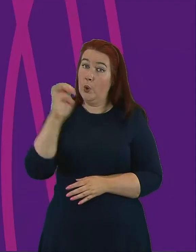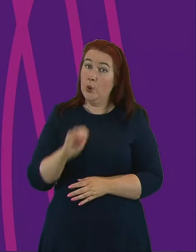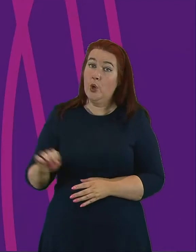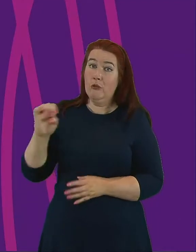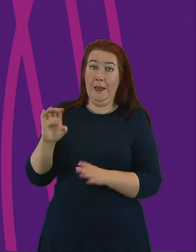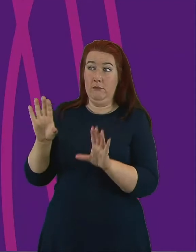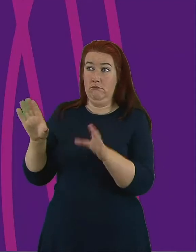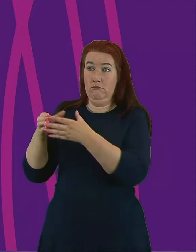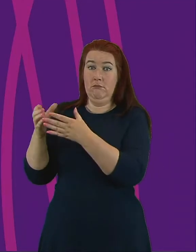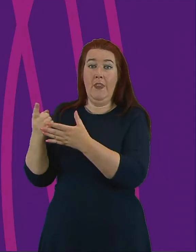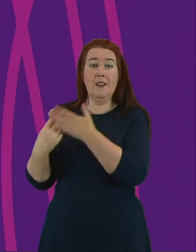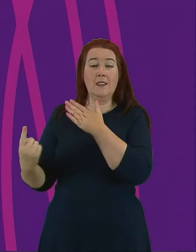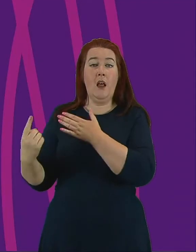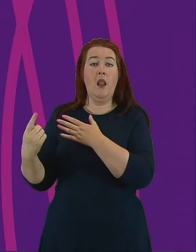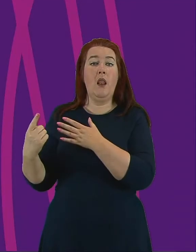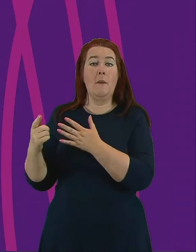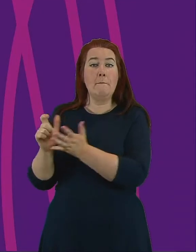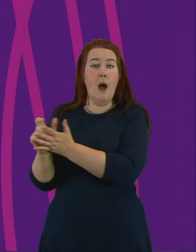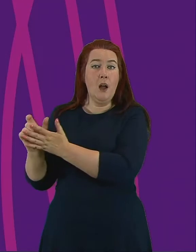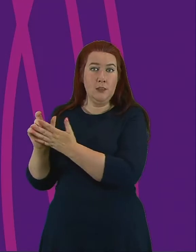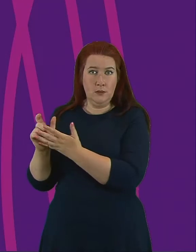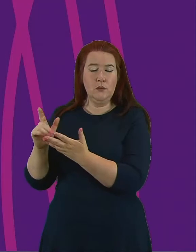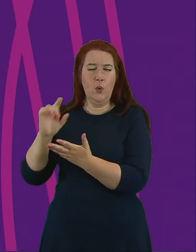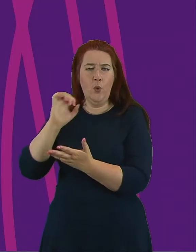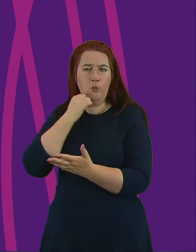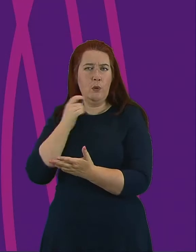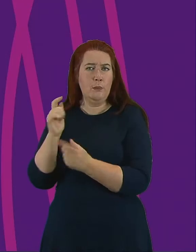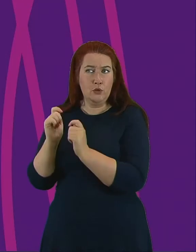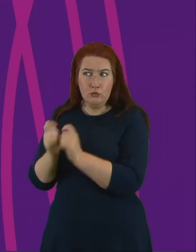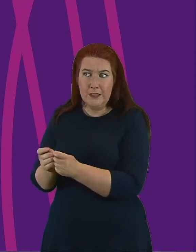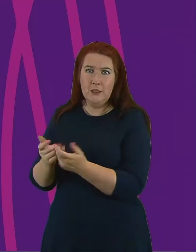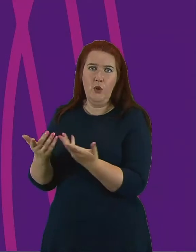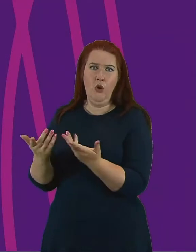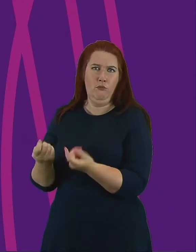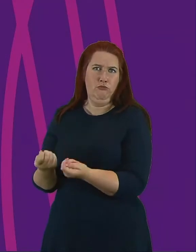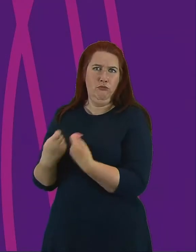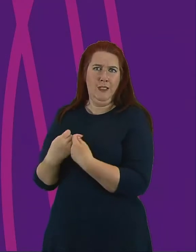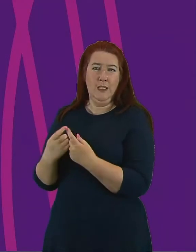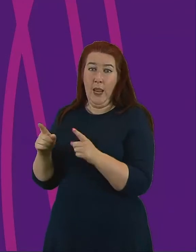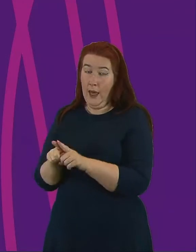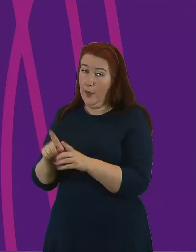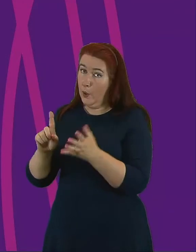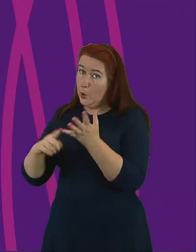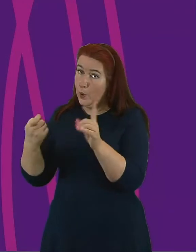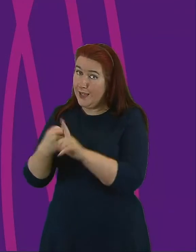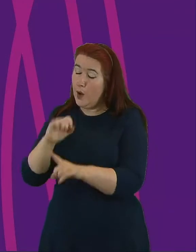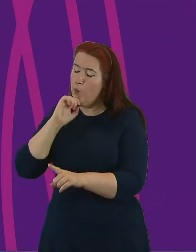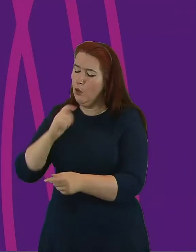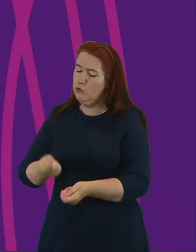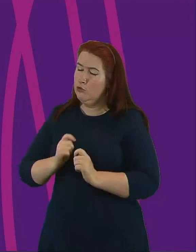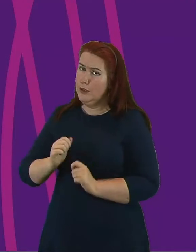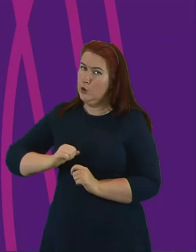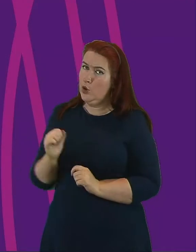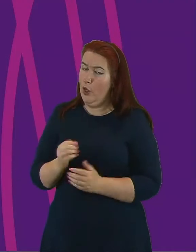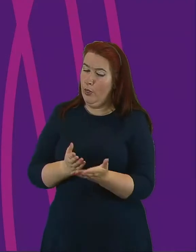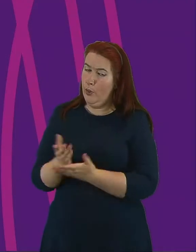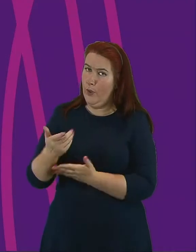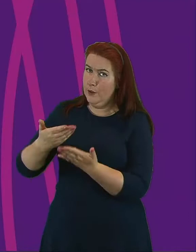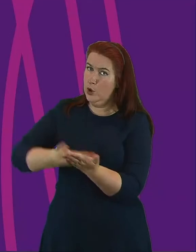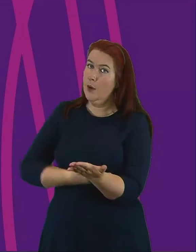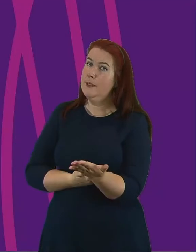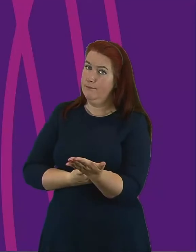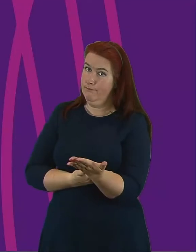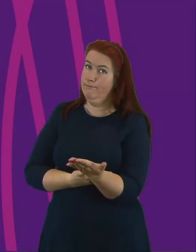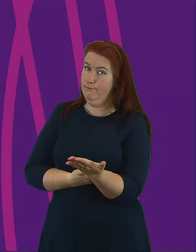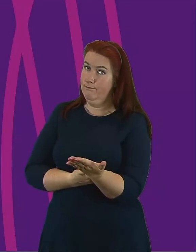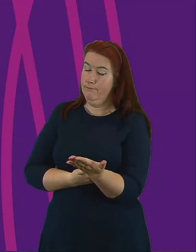within the single market would be treated or has been treated in the way that the UK intends to treat Scotland through this document. And that is